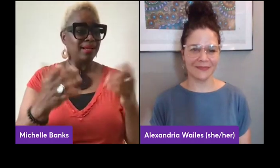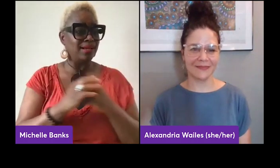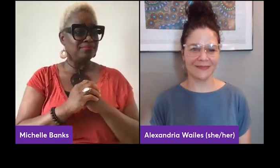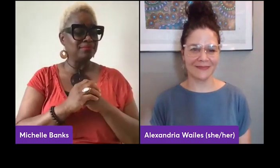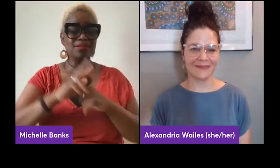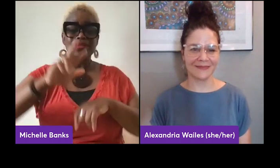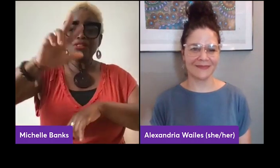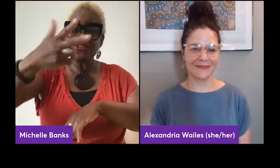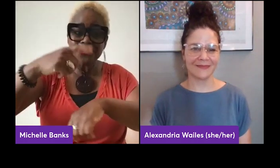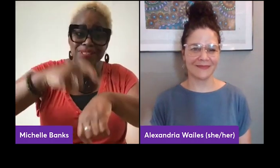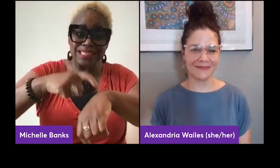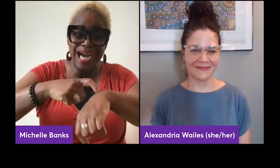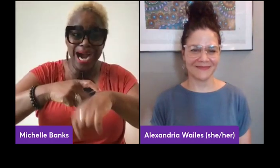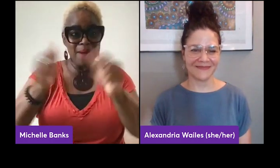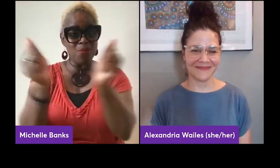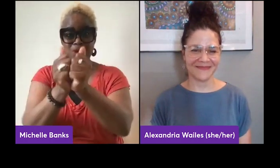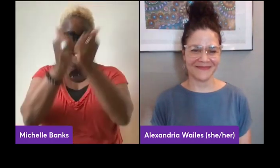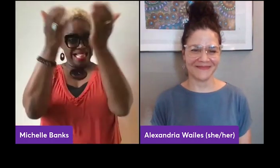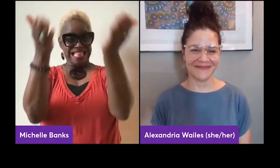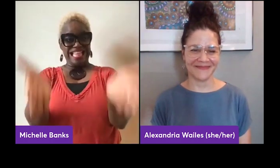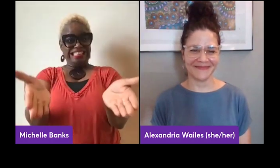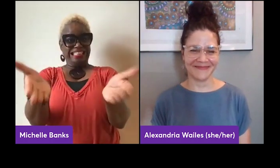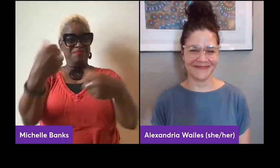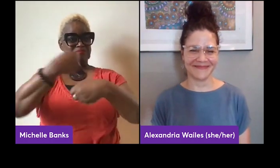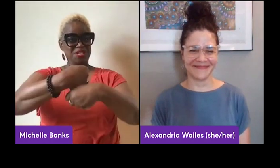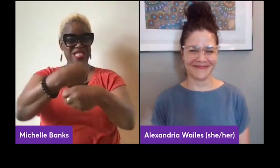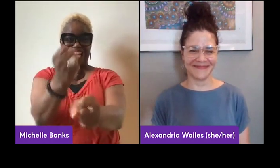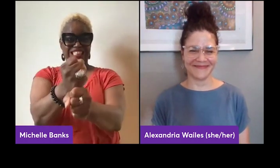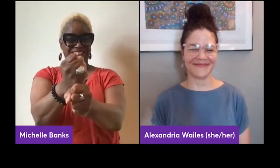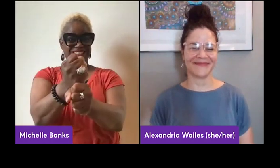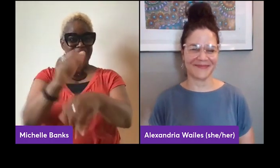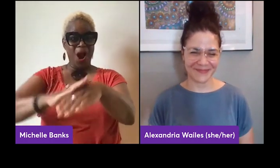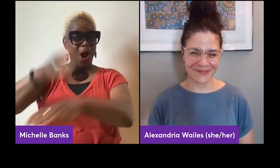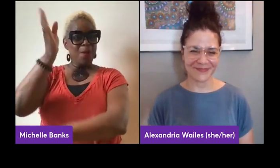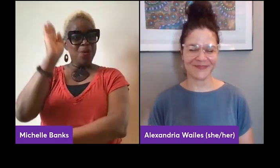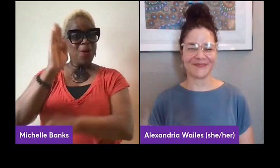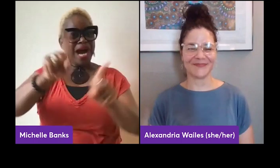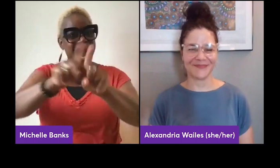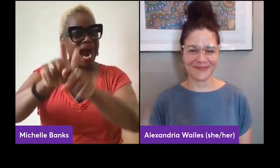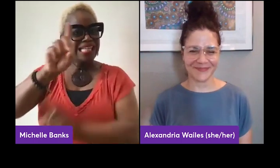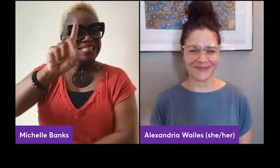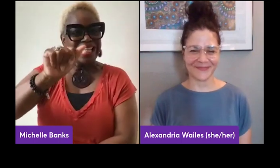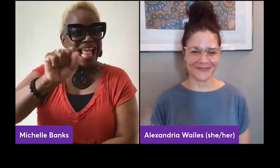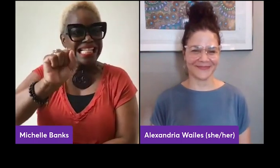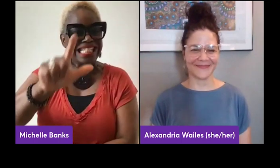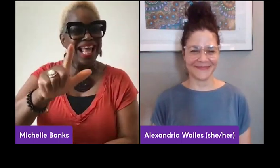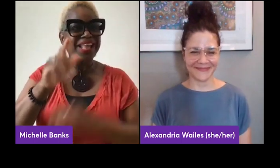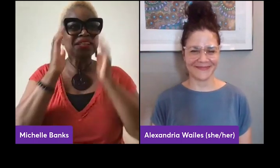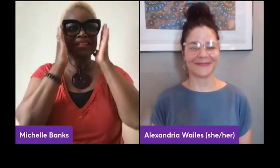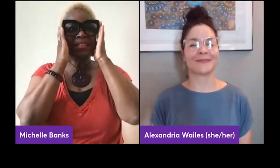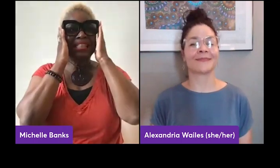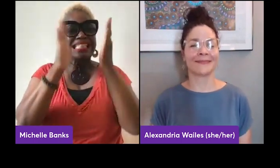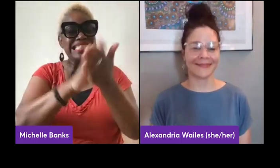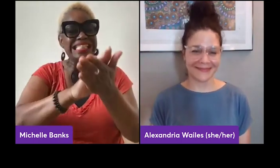And now, my third has been with this production on Broadway as a DASL.